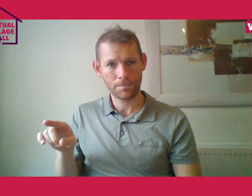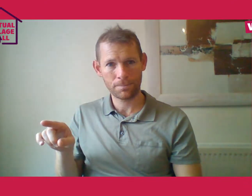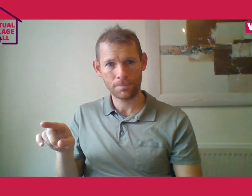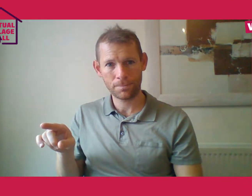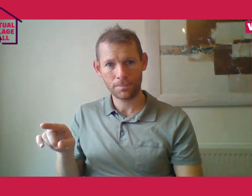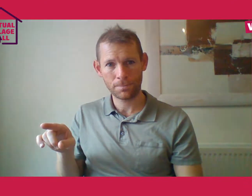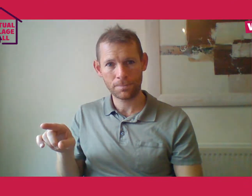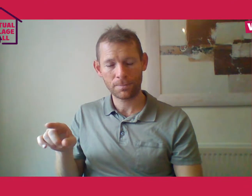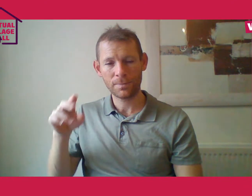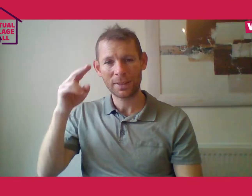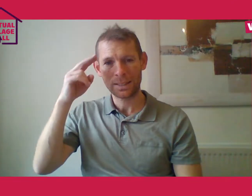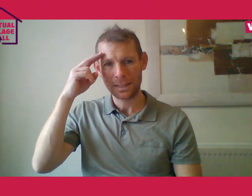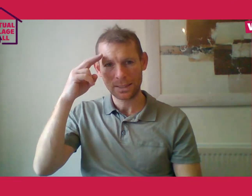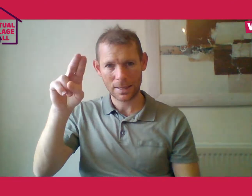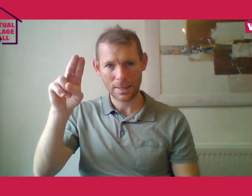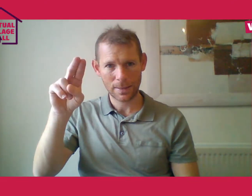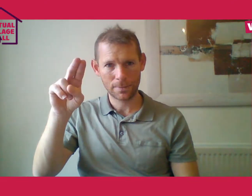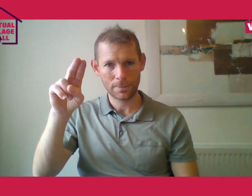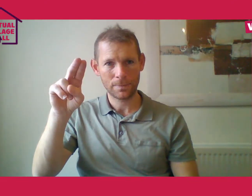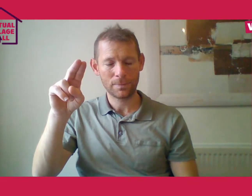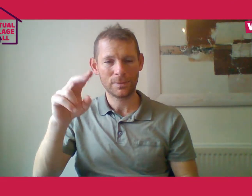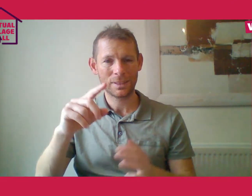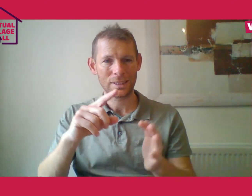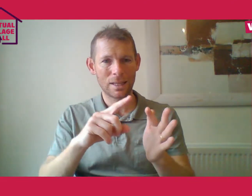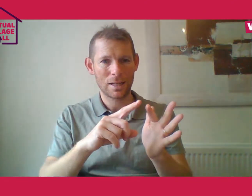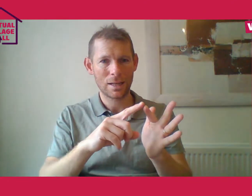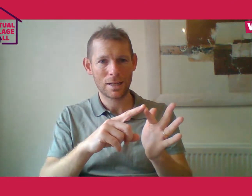My mother's name